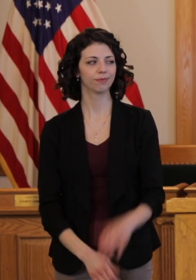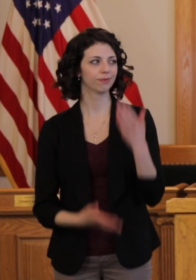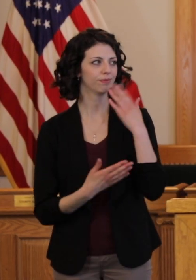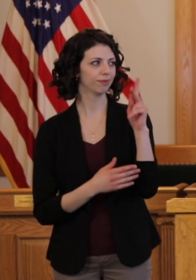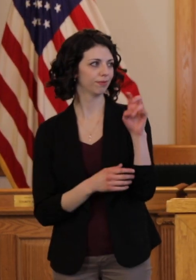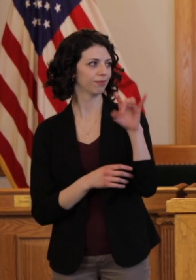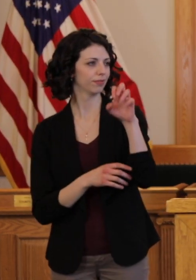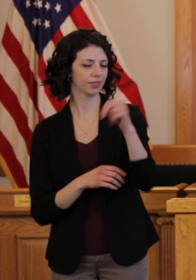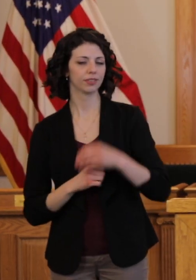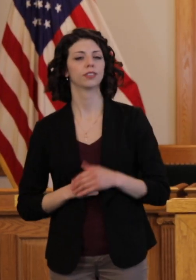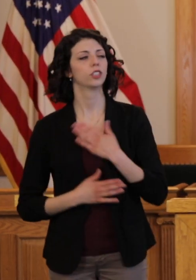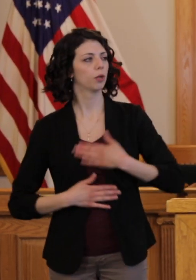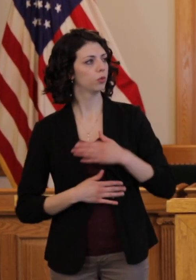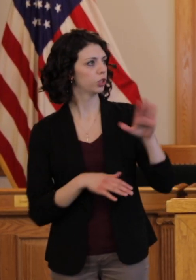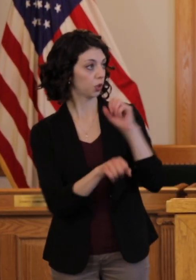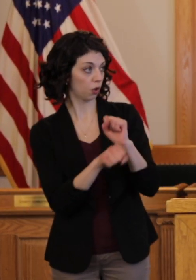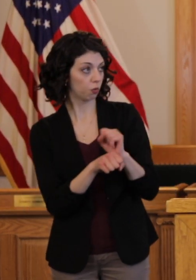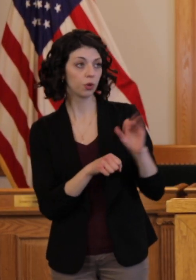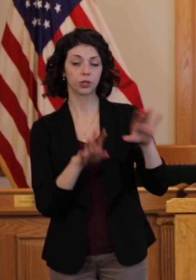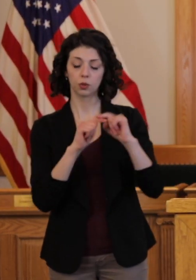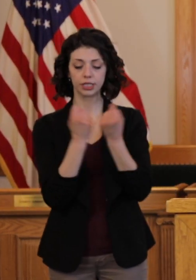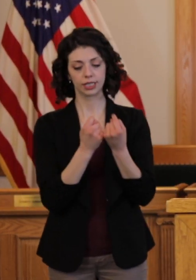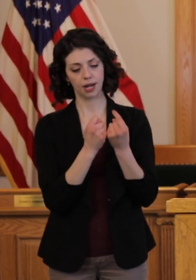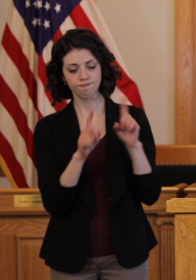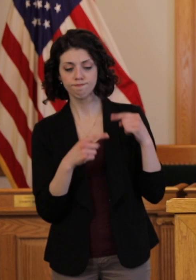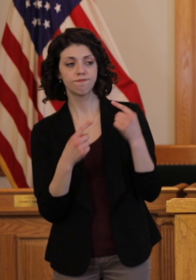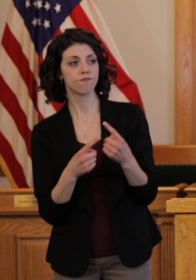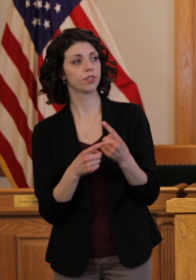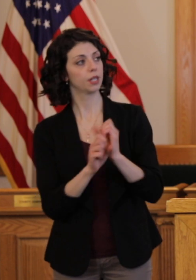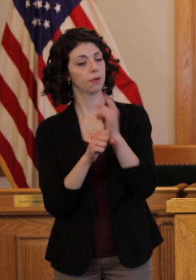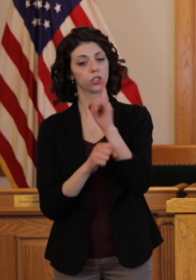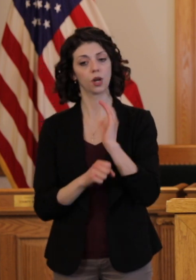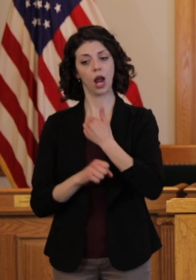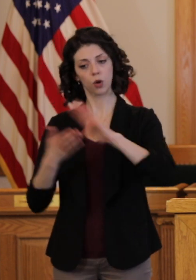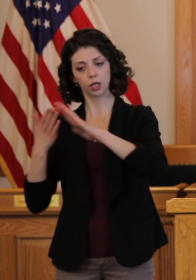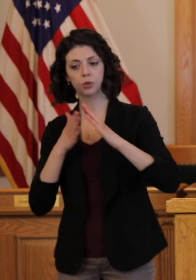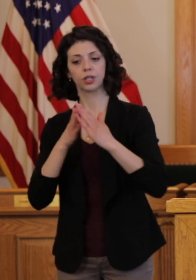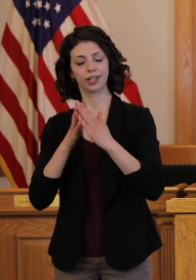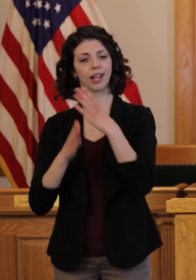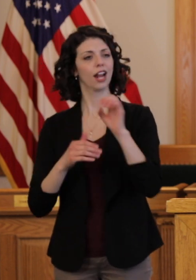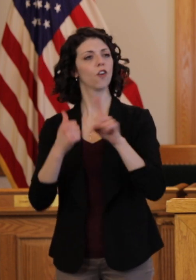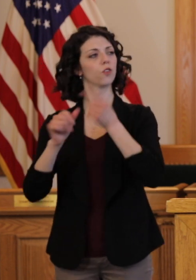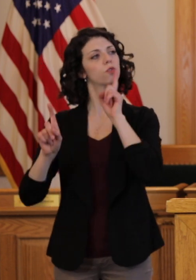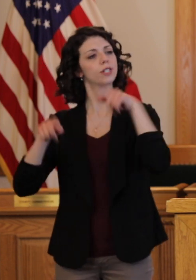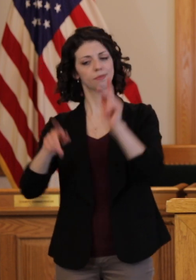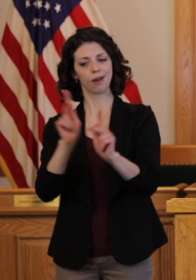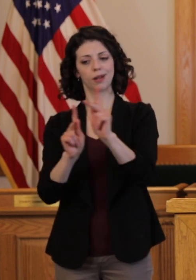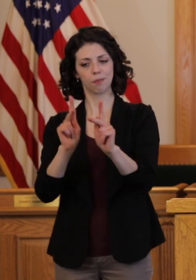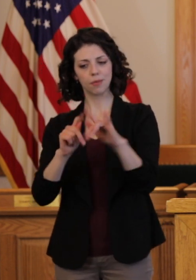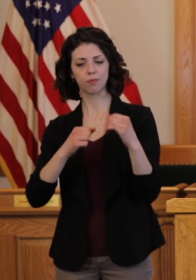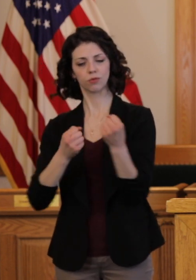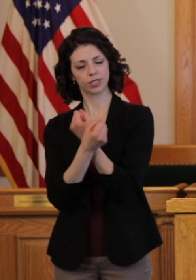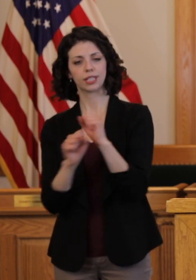Thank you, Kevin. We appreciate the work that you and your team are doing to keep our community and our first responders safe. We're a strong community, and we will